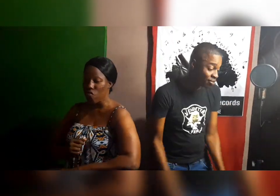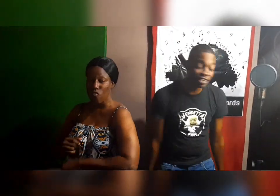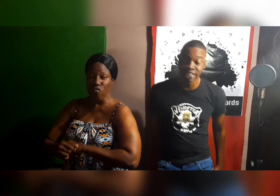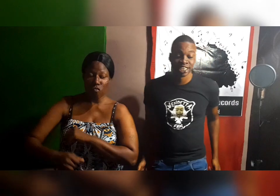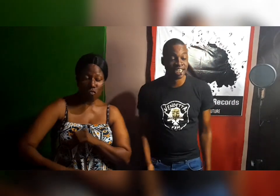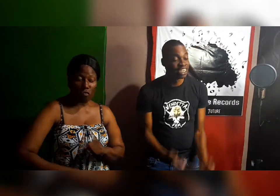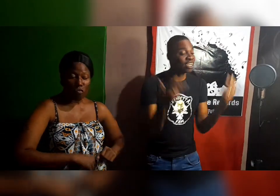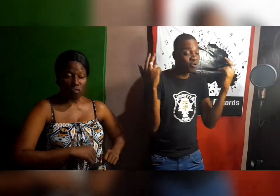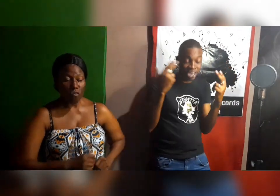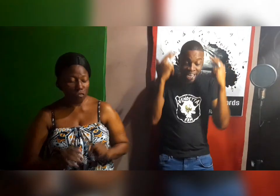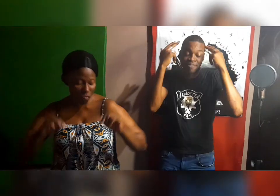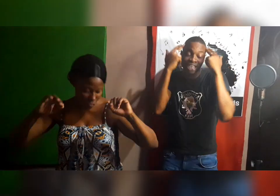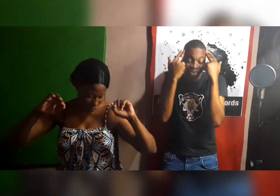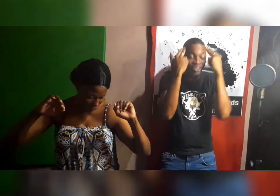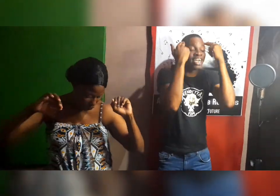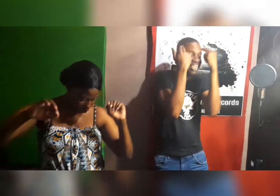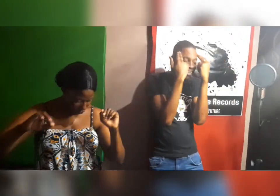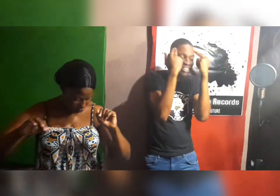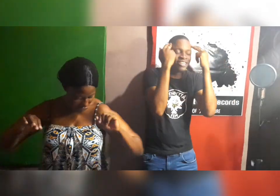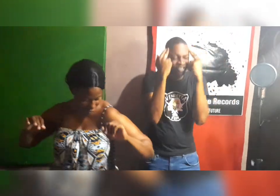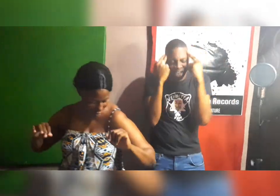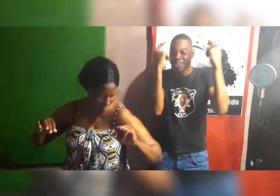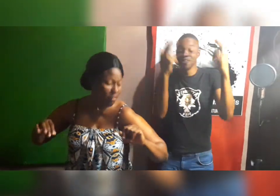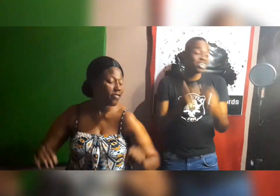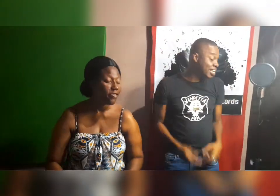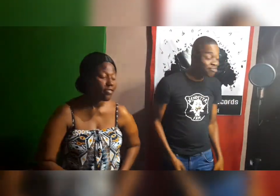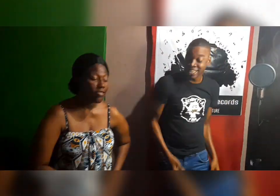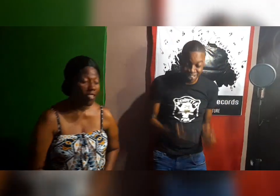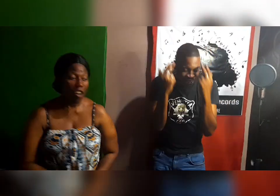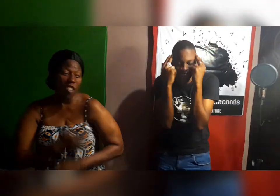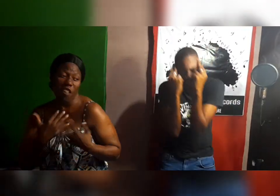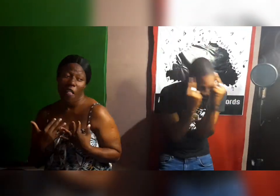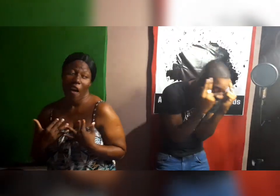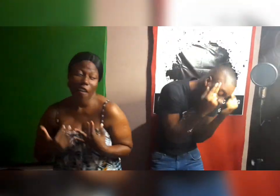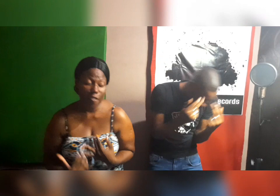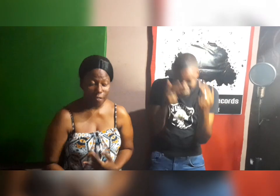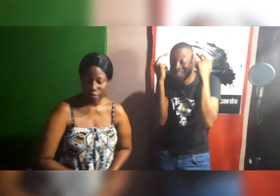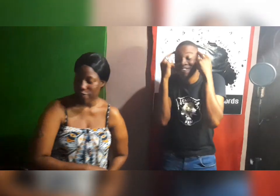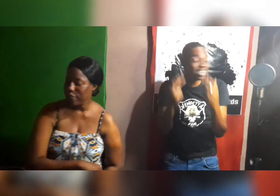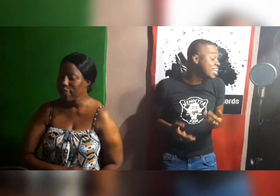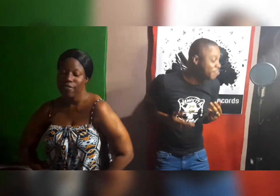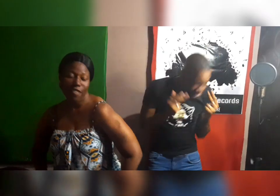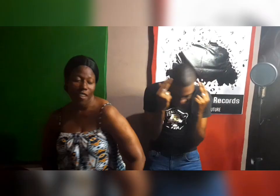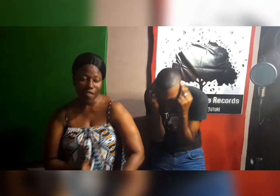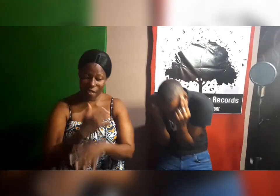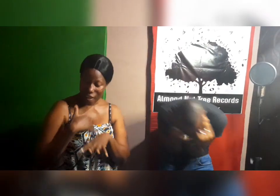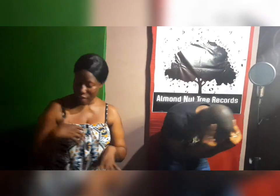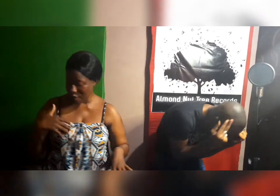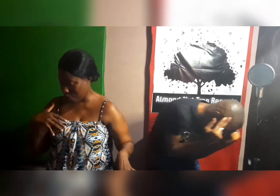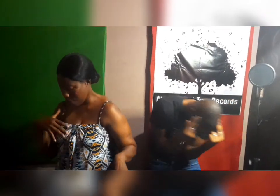slavery. The good life and the good life. The good life and the good life. The good life and the good